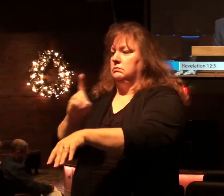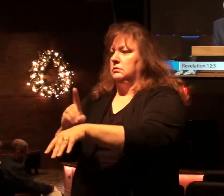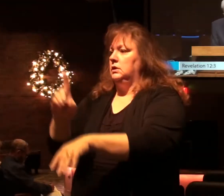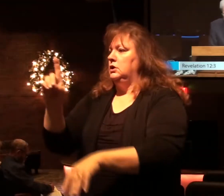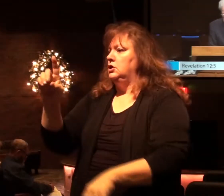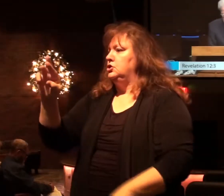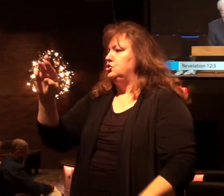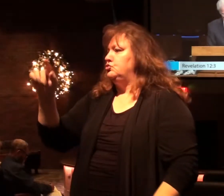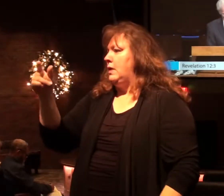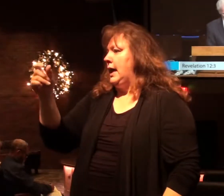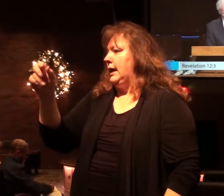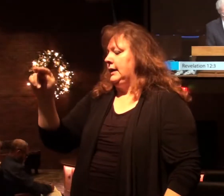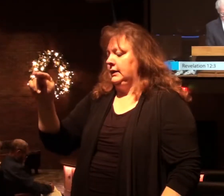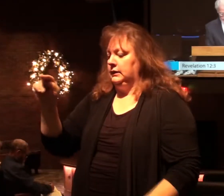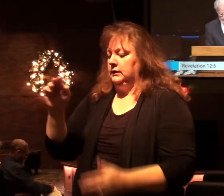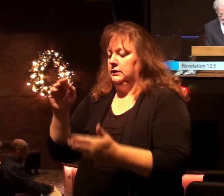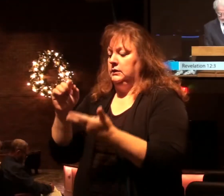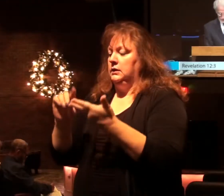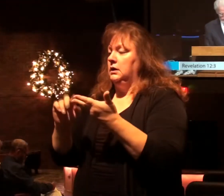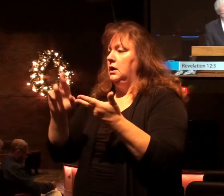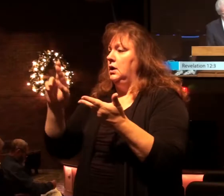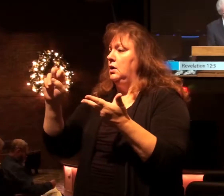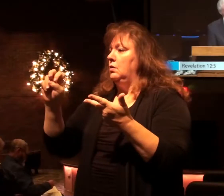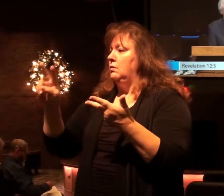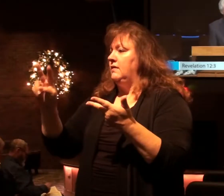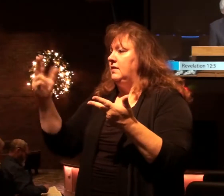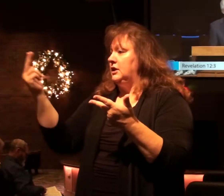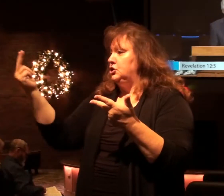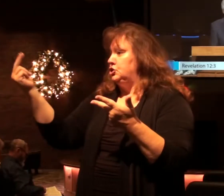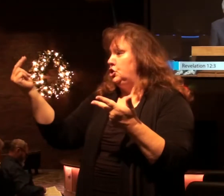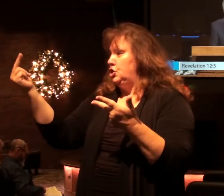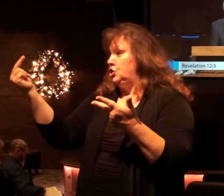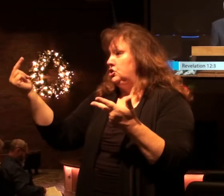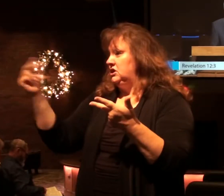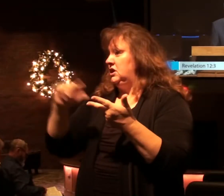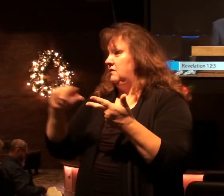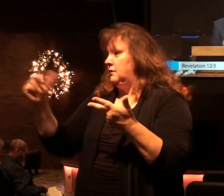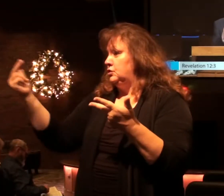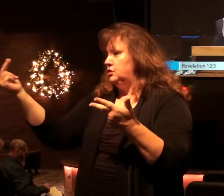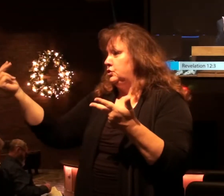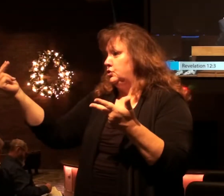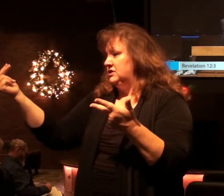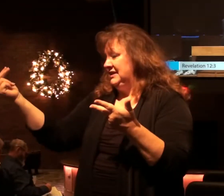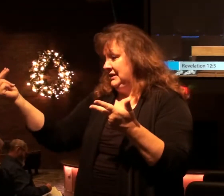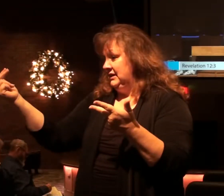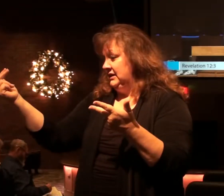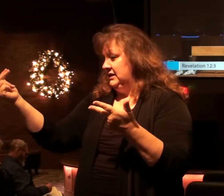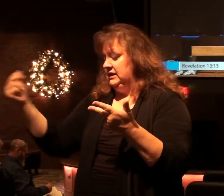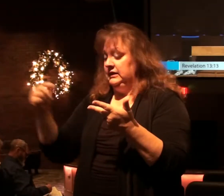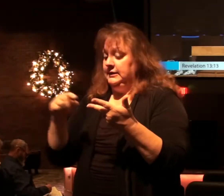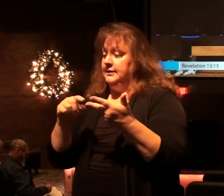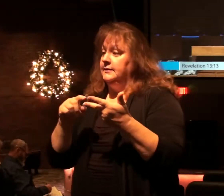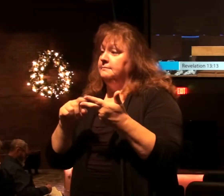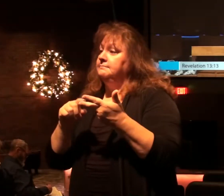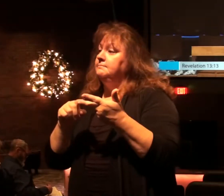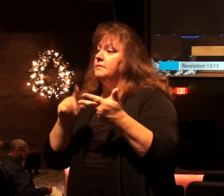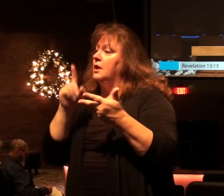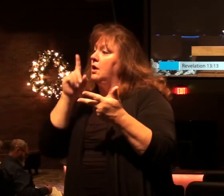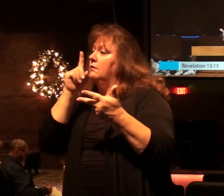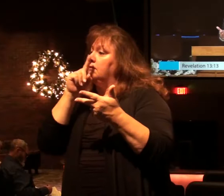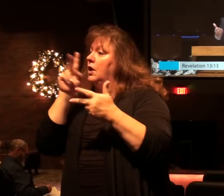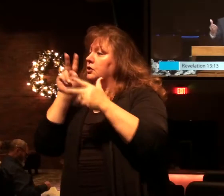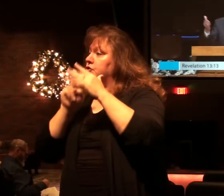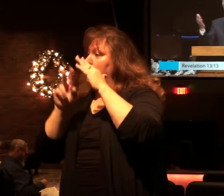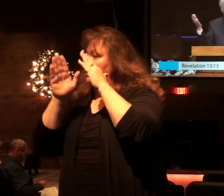over to chapter 13. Look at verse 13. Now this is talking about a false